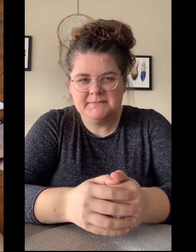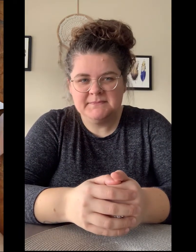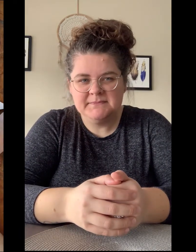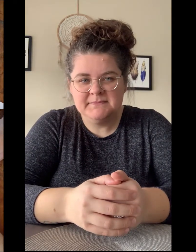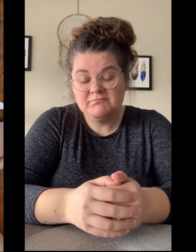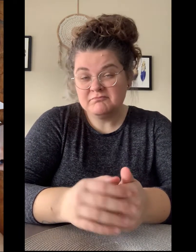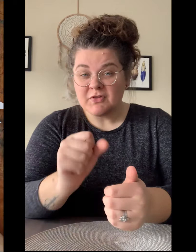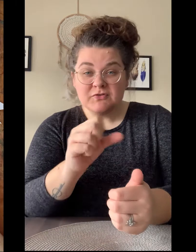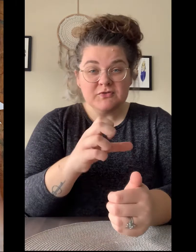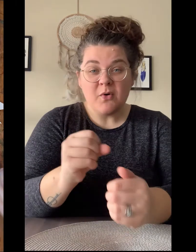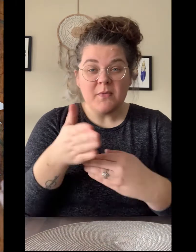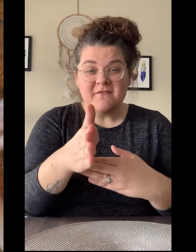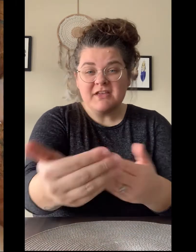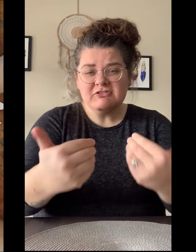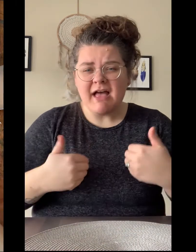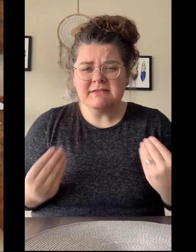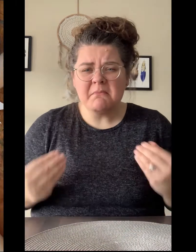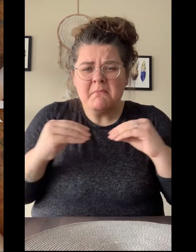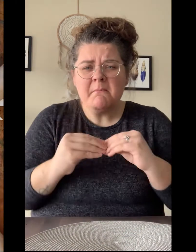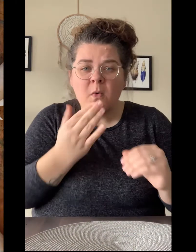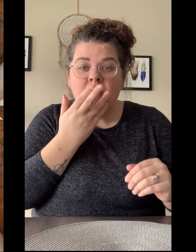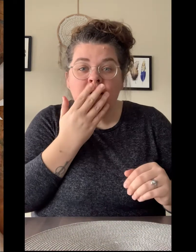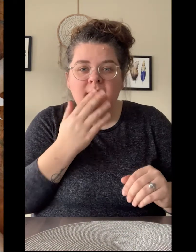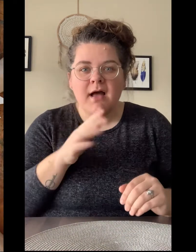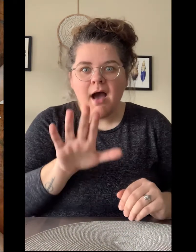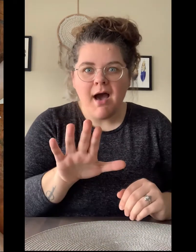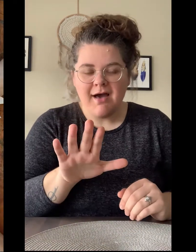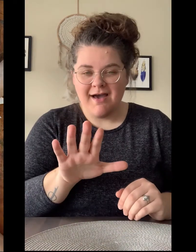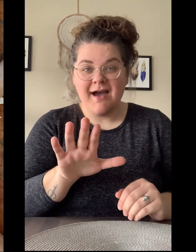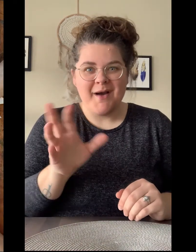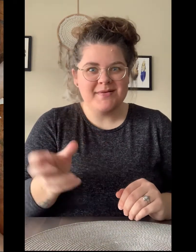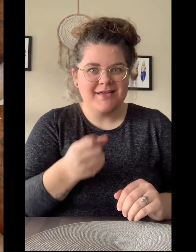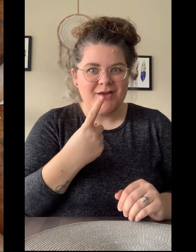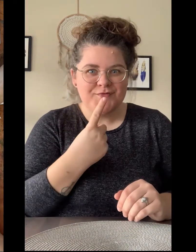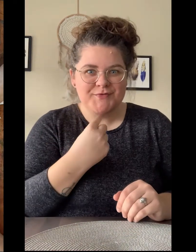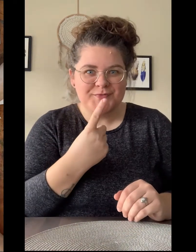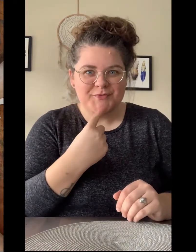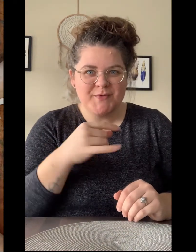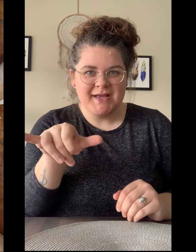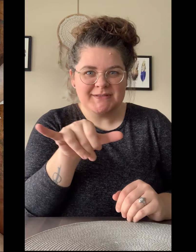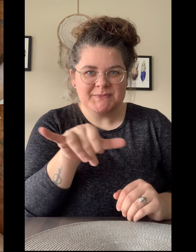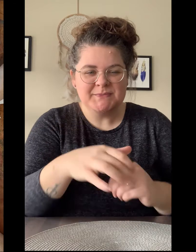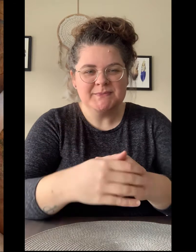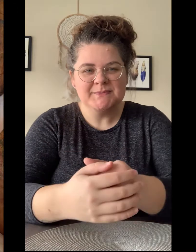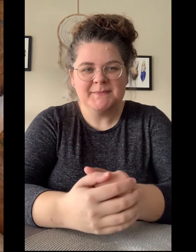Just to give the fish some more colors. You know what? I'm going to put some red in the back here too.